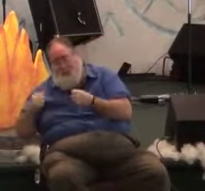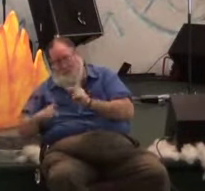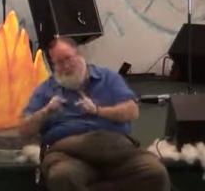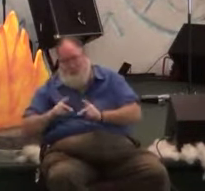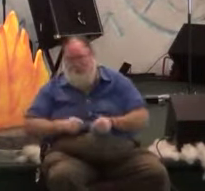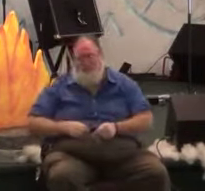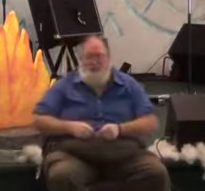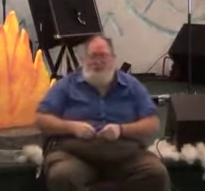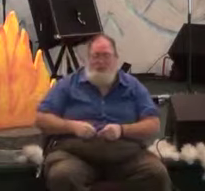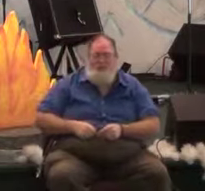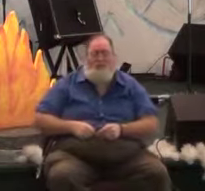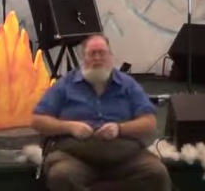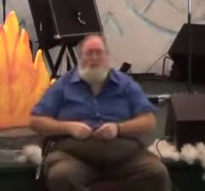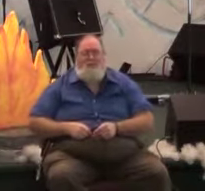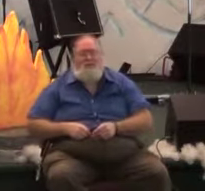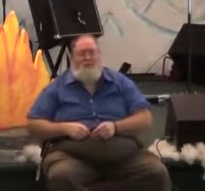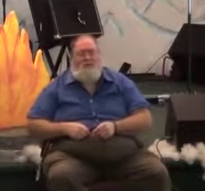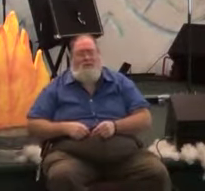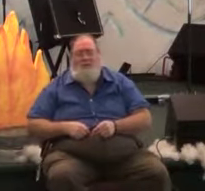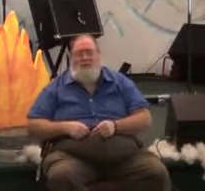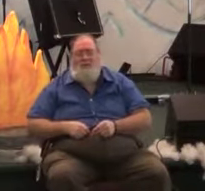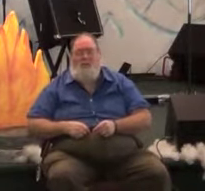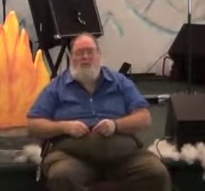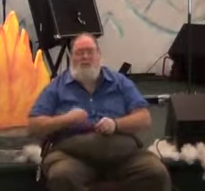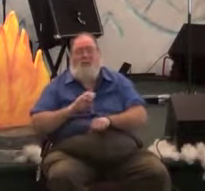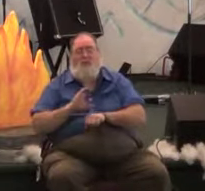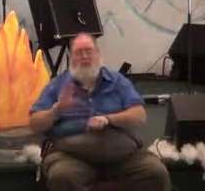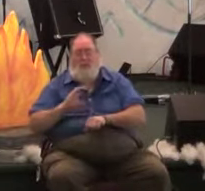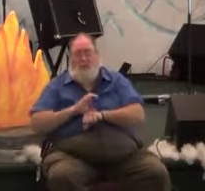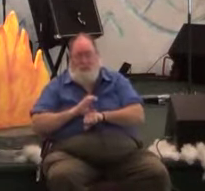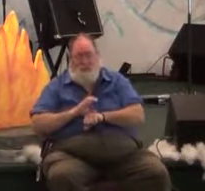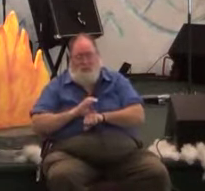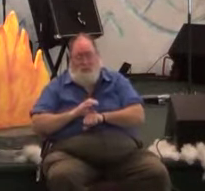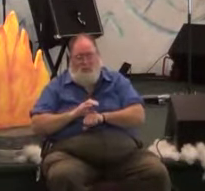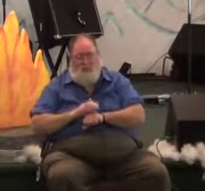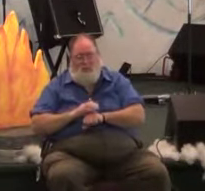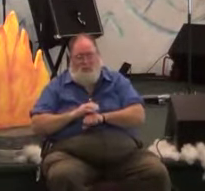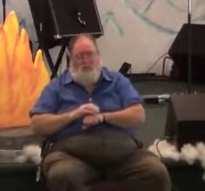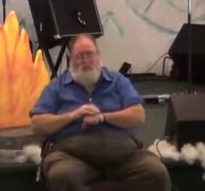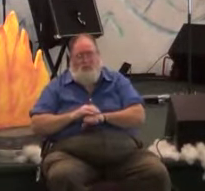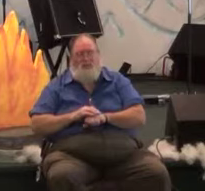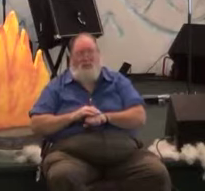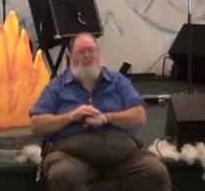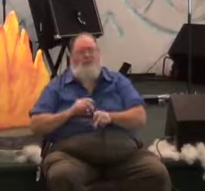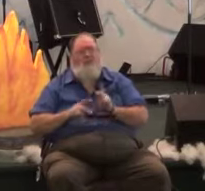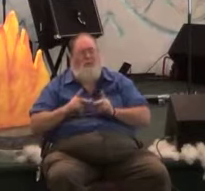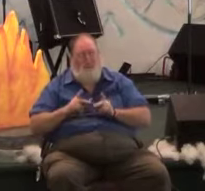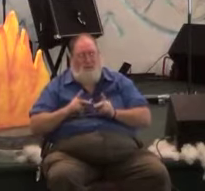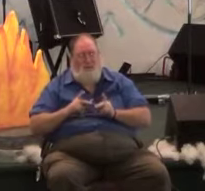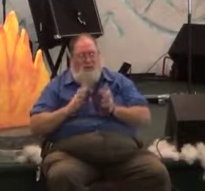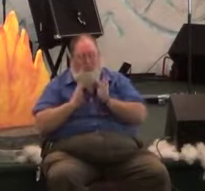They pray and believe that God will answer prayer. Hang out with them. It will rub off on you.